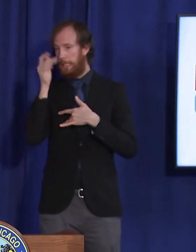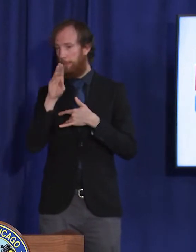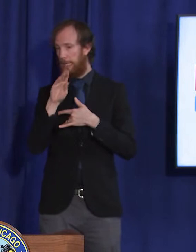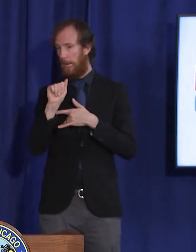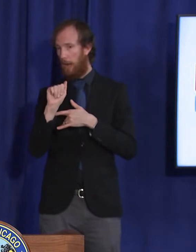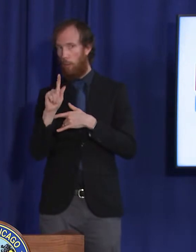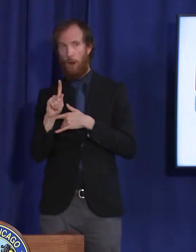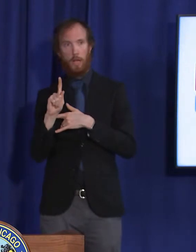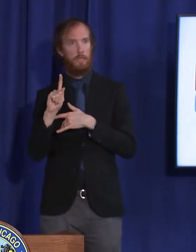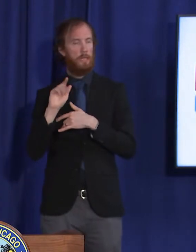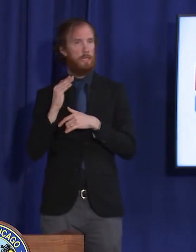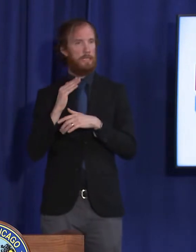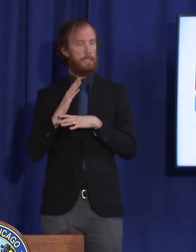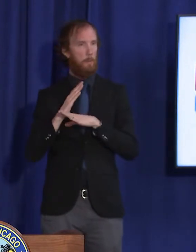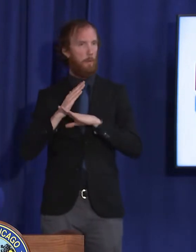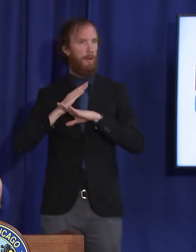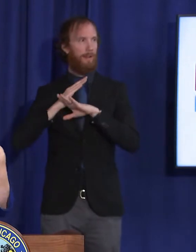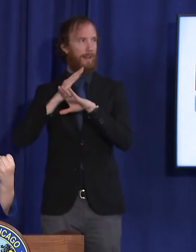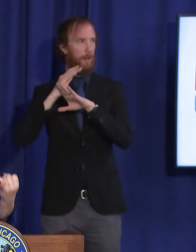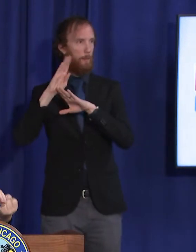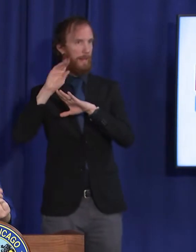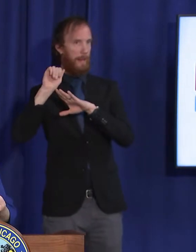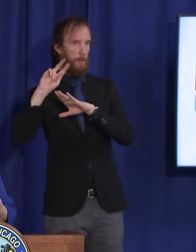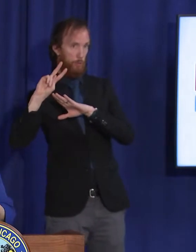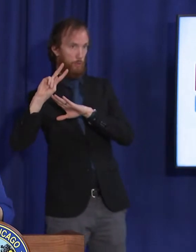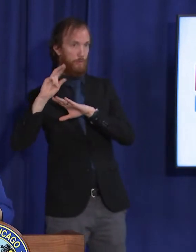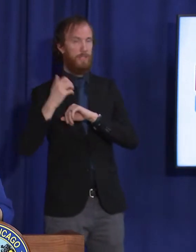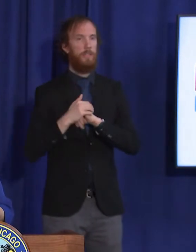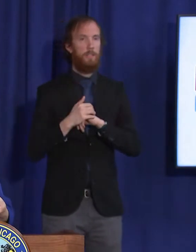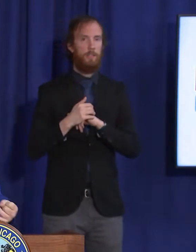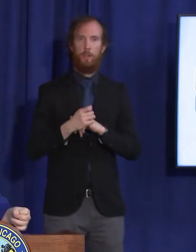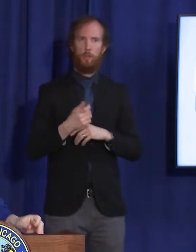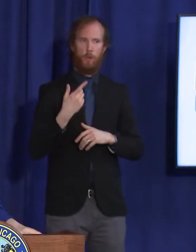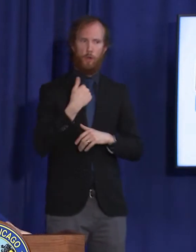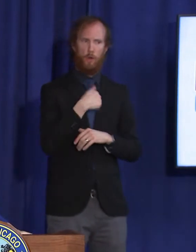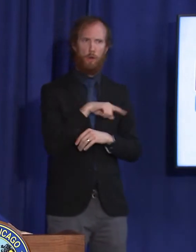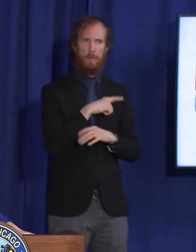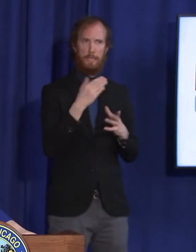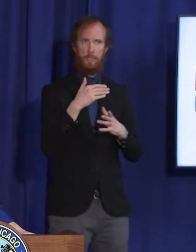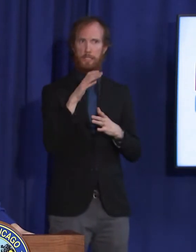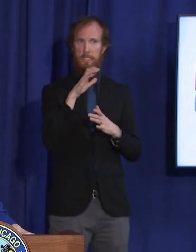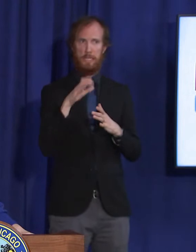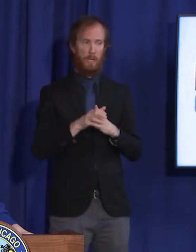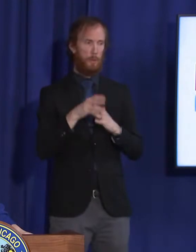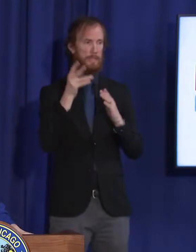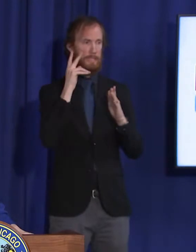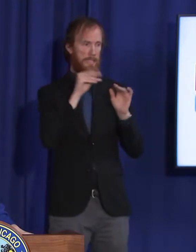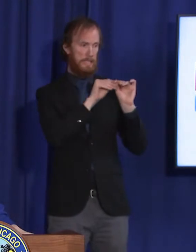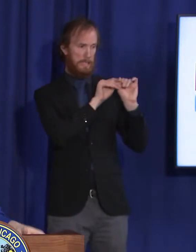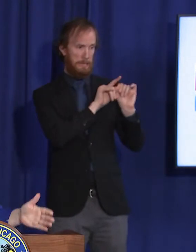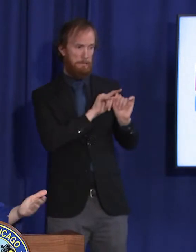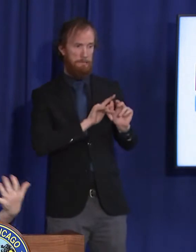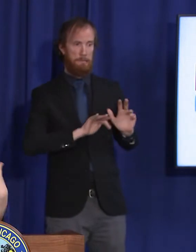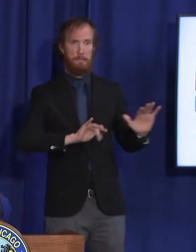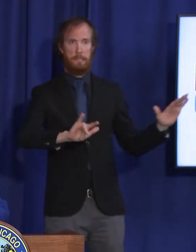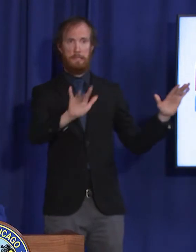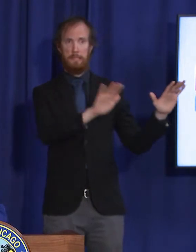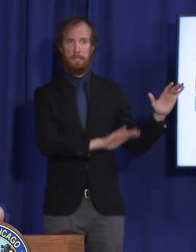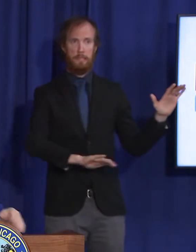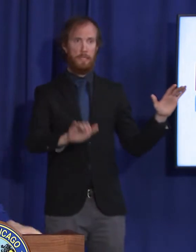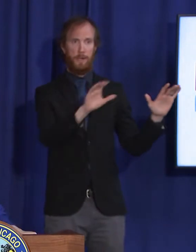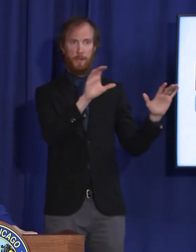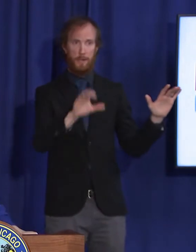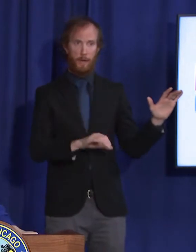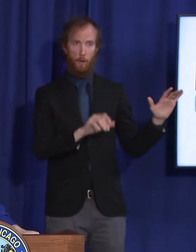good protection from BA2. So given that we were hit quite hard as a city with BA1, that gives